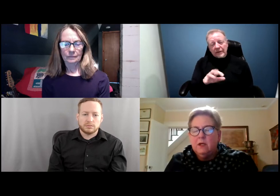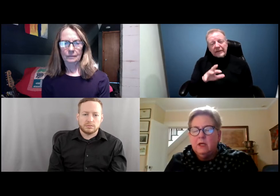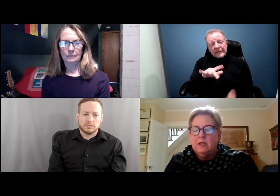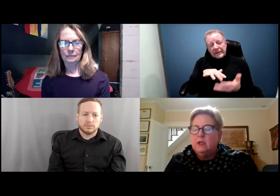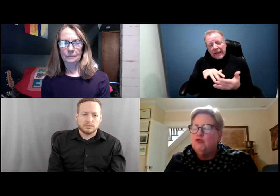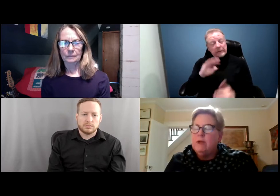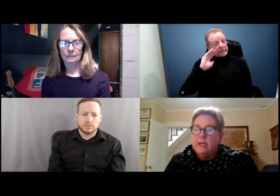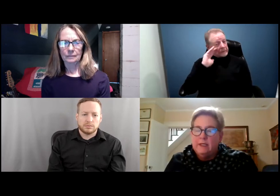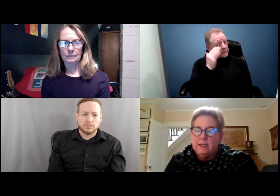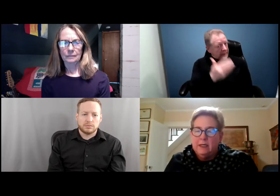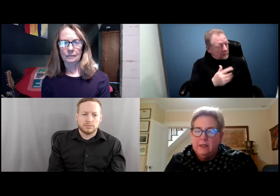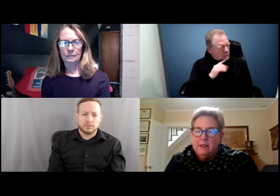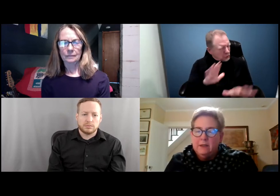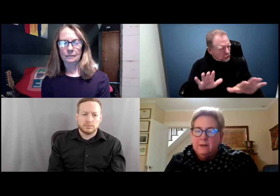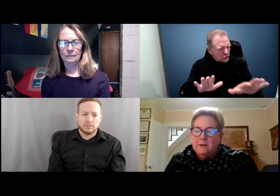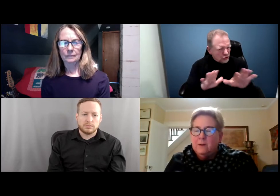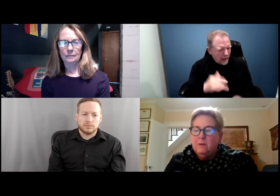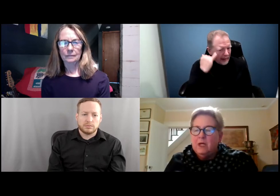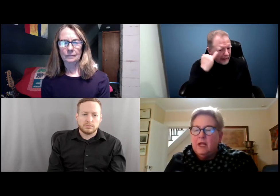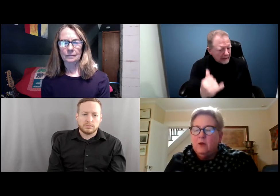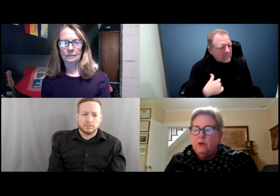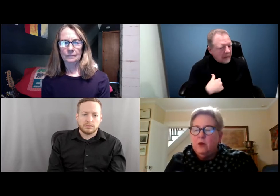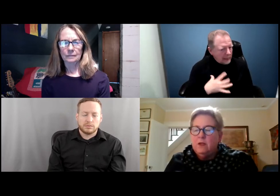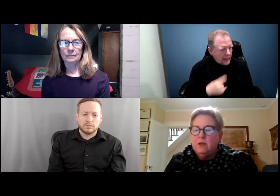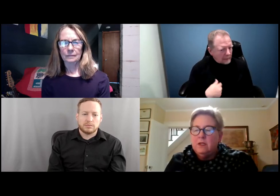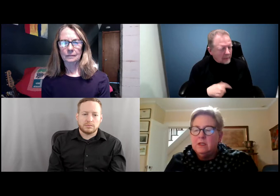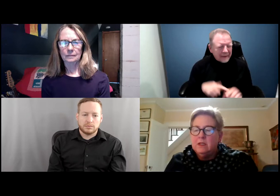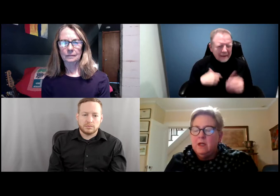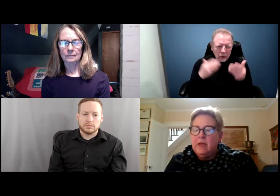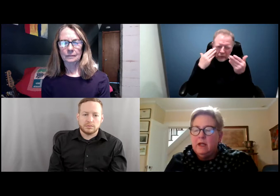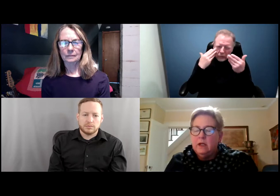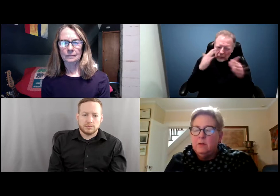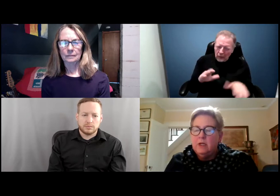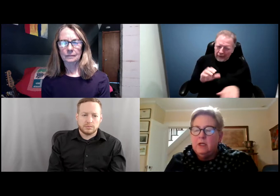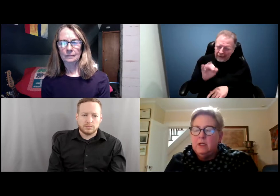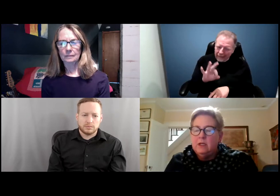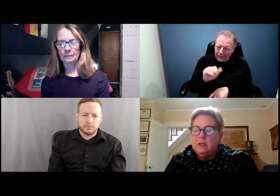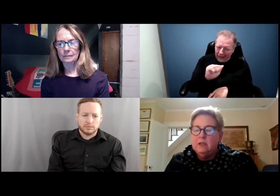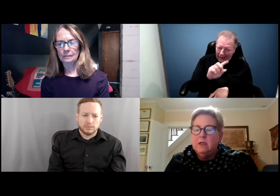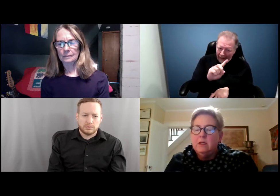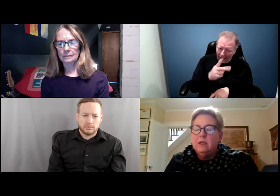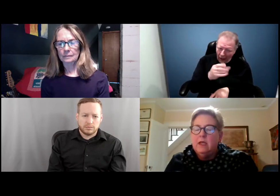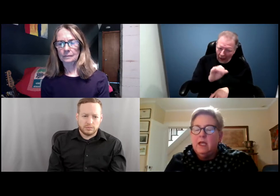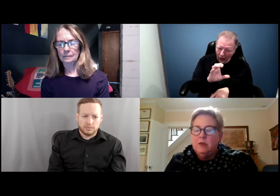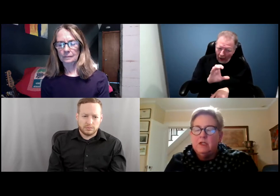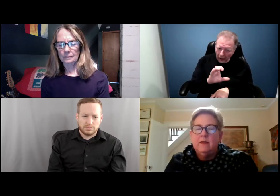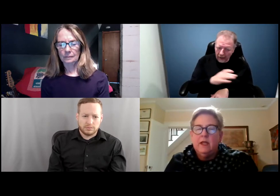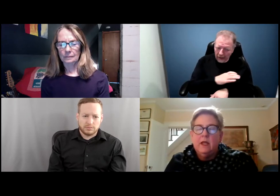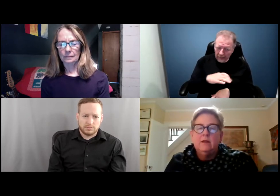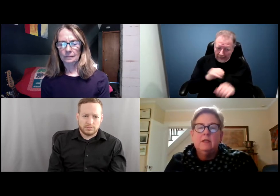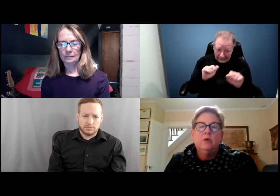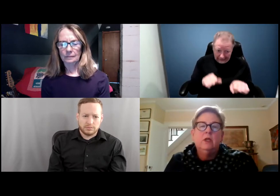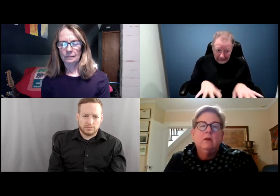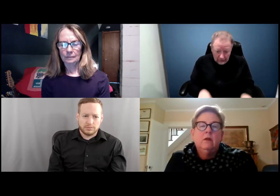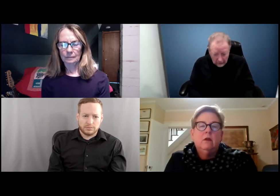that is a great idea. But I don't know that this ad hoc committee is able to take that